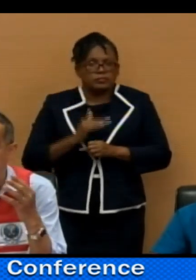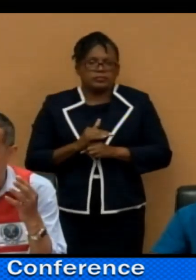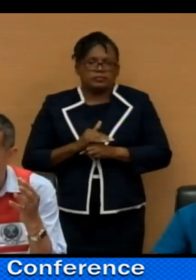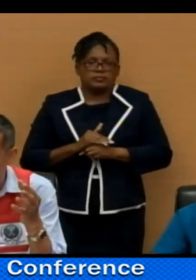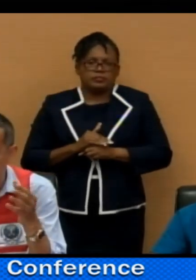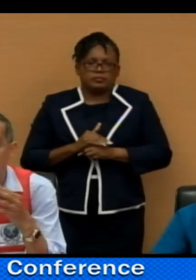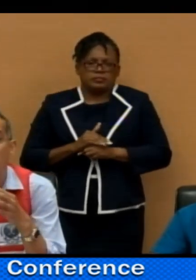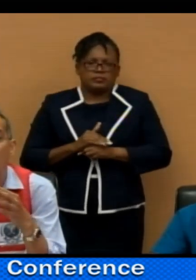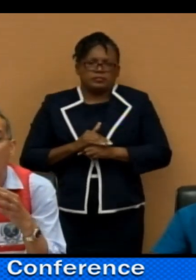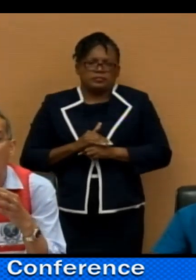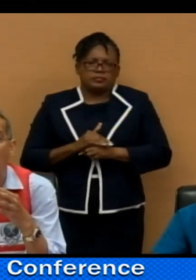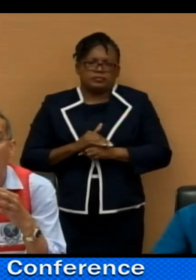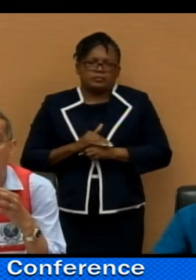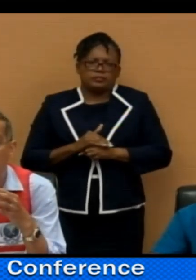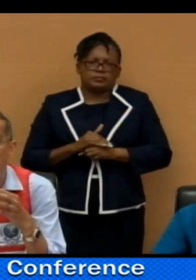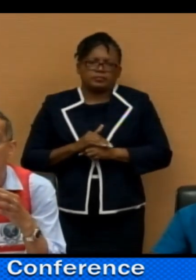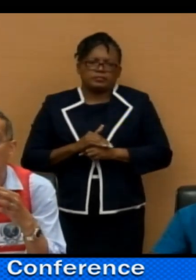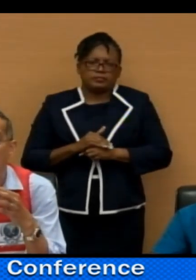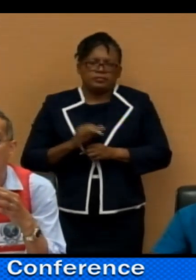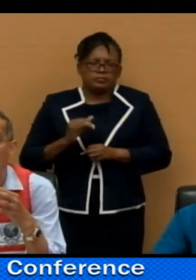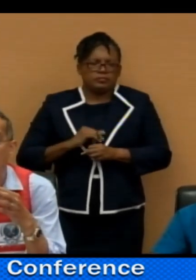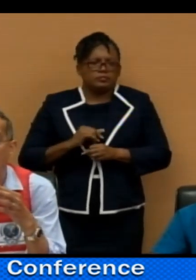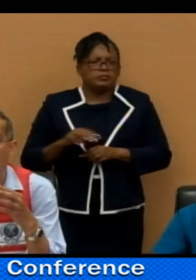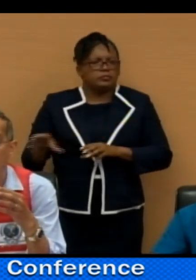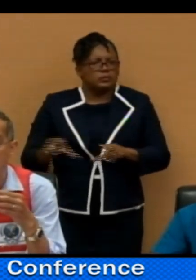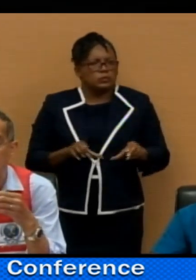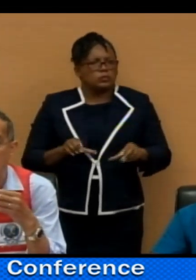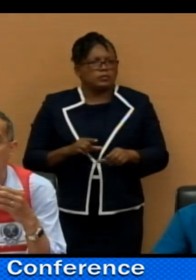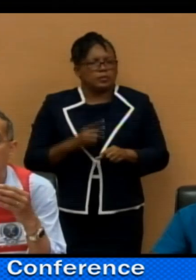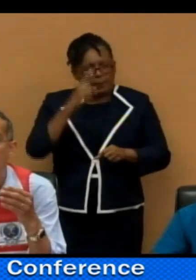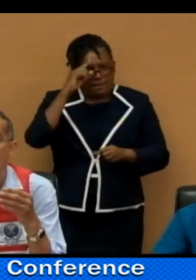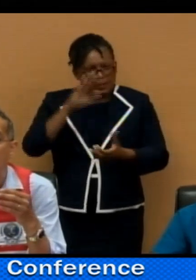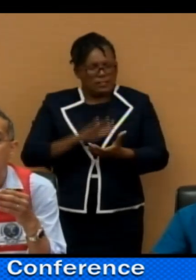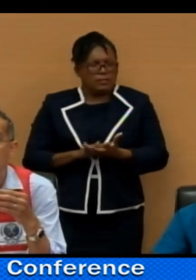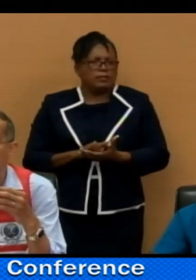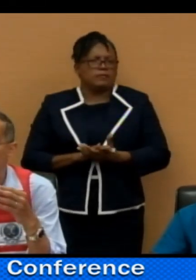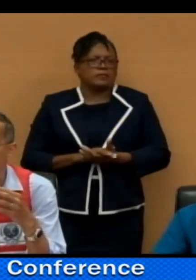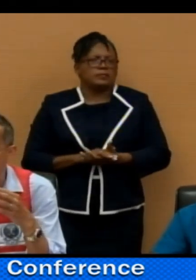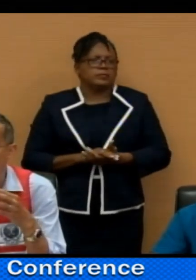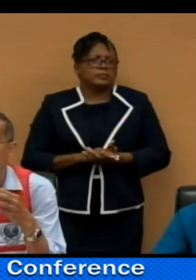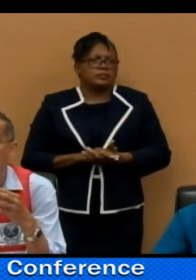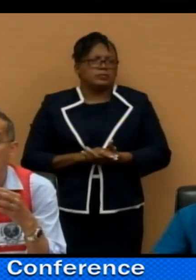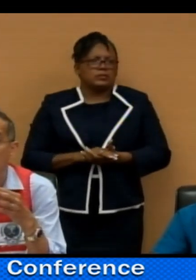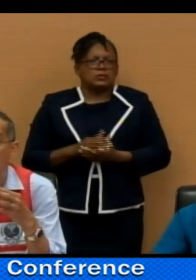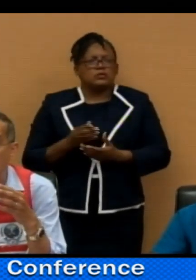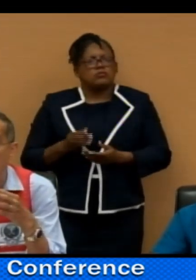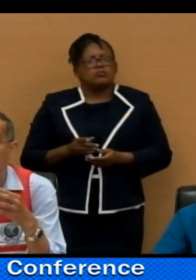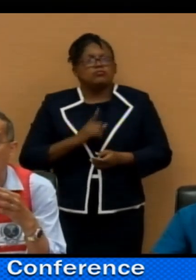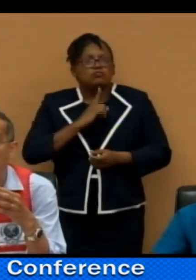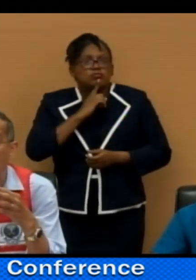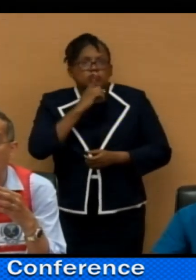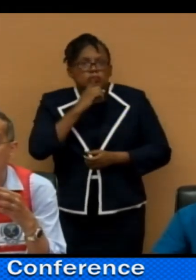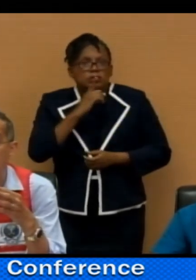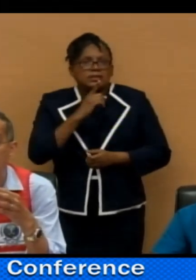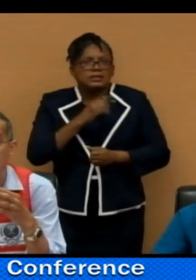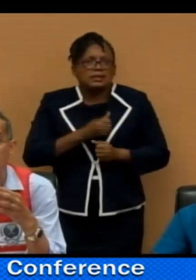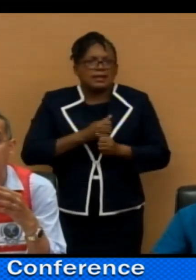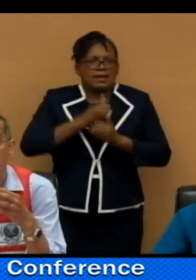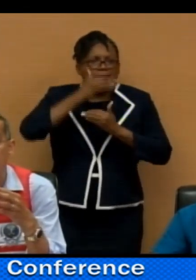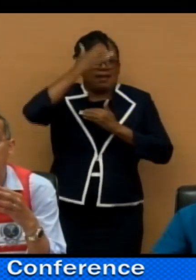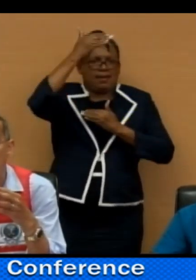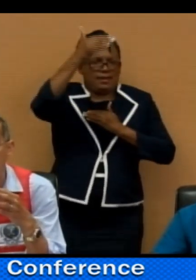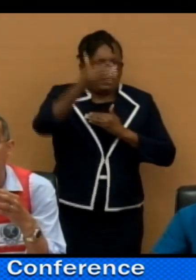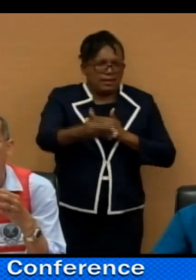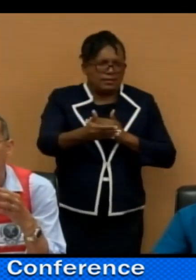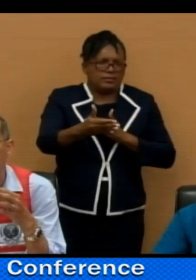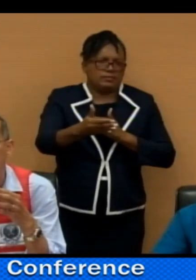And as such, I do believe that we are staying slightly ahead in keeping our citizens as safe